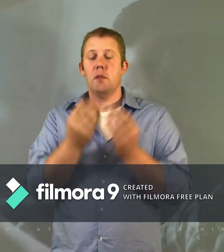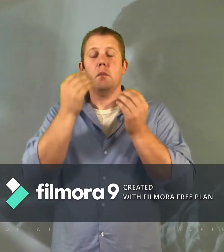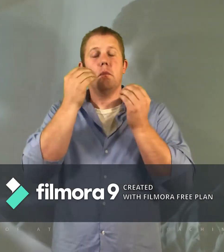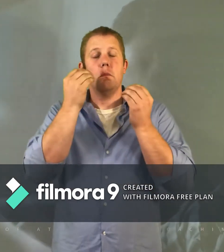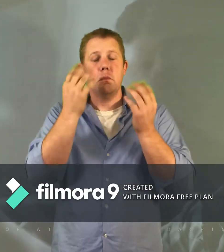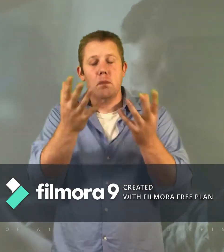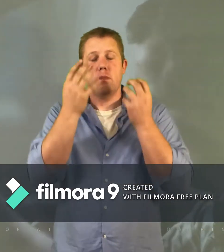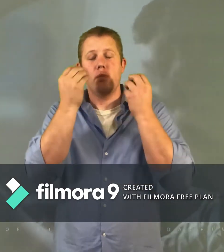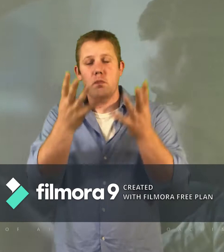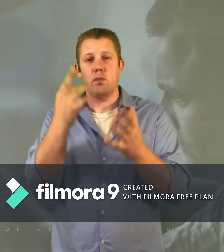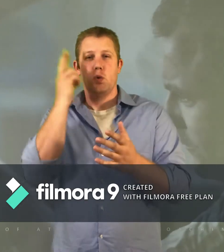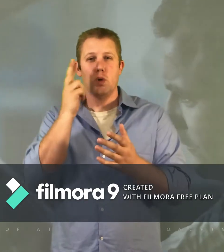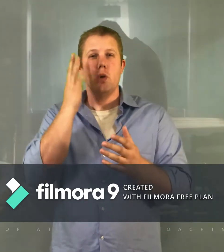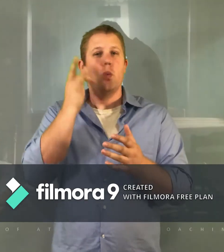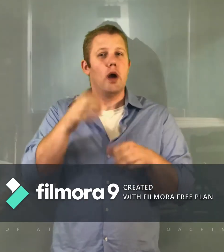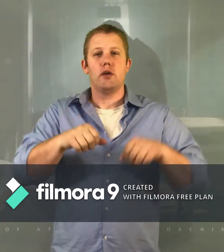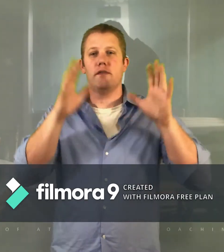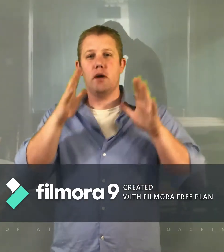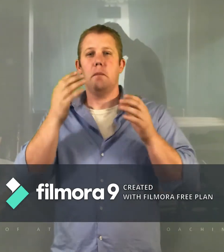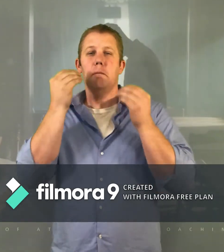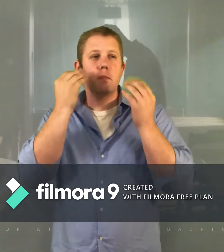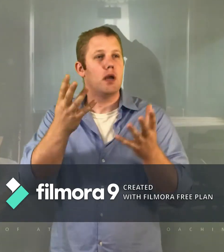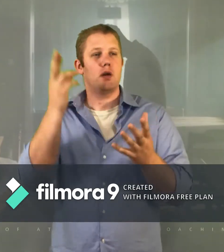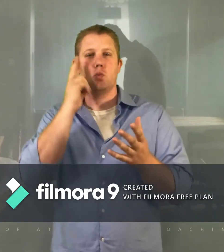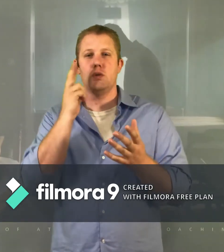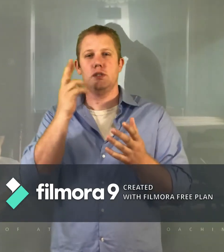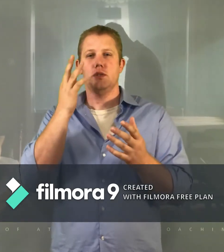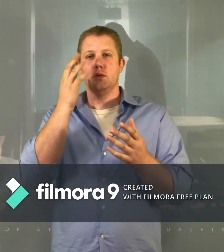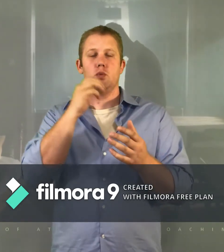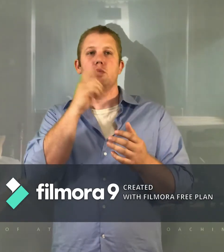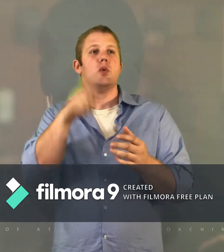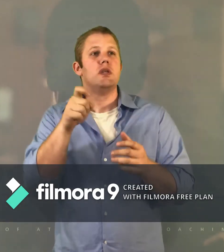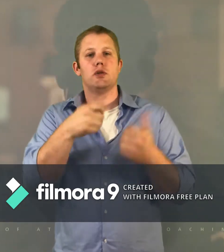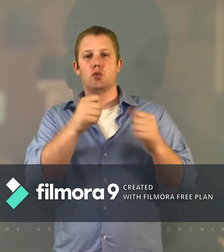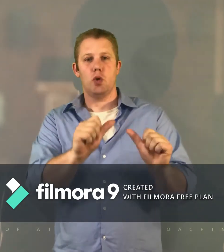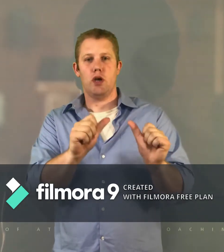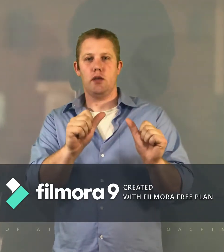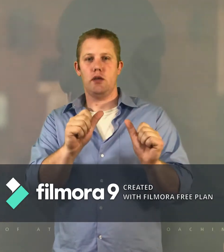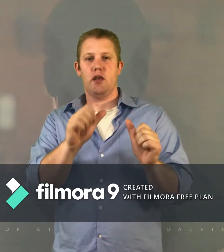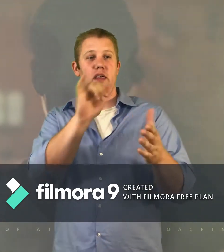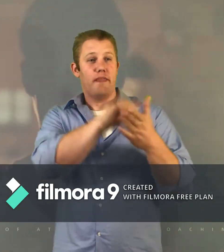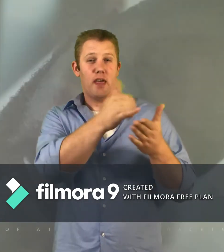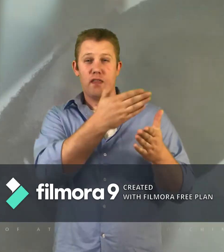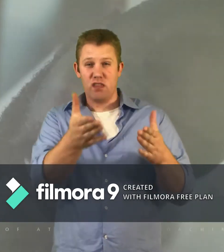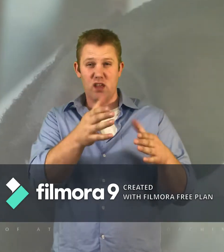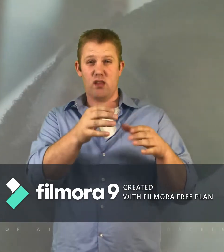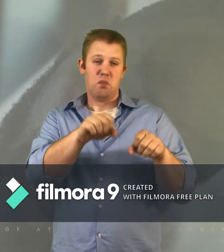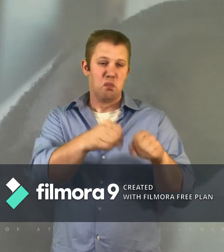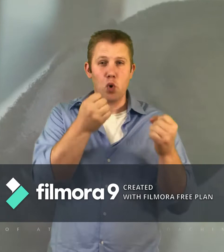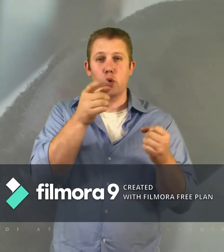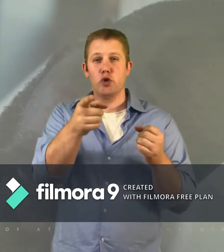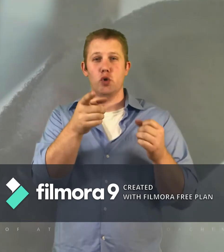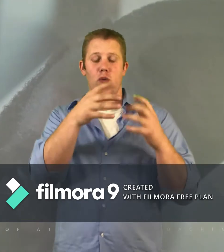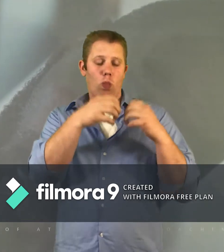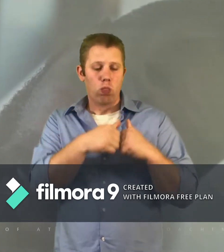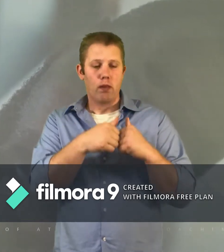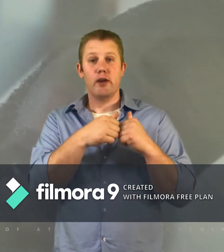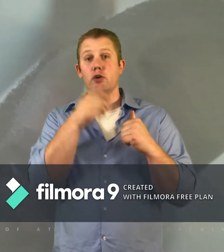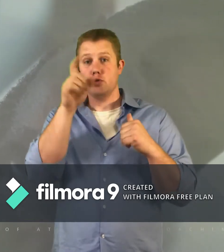they're valid. There's a million reasons why you should be able to give up. There's a million reasons why you shouldn't need to try. That thing that broke